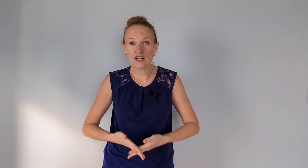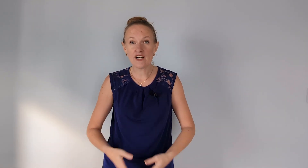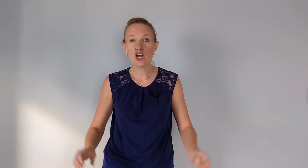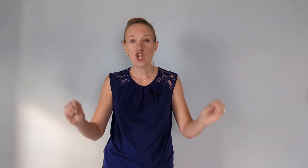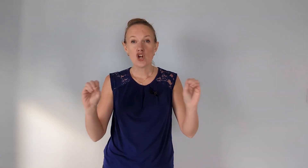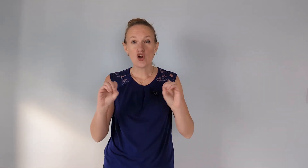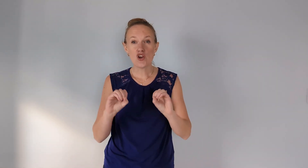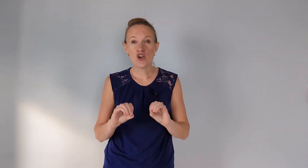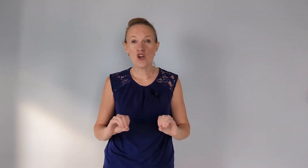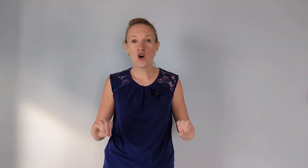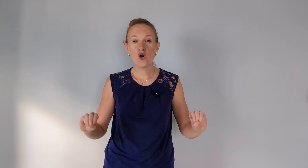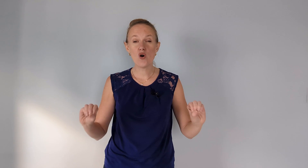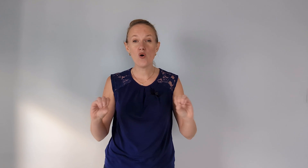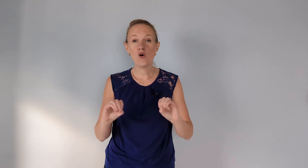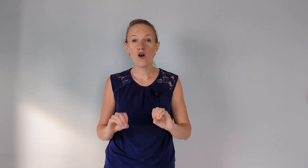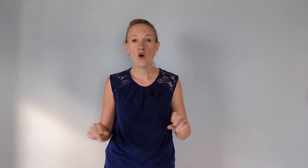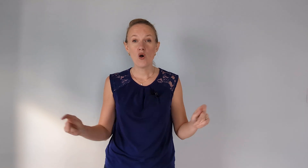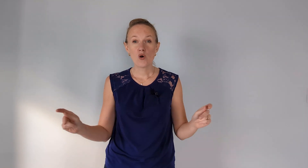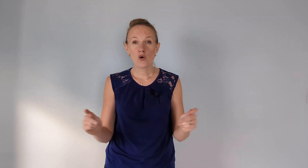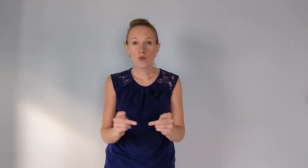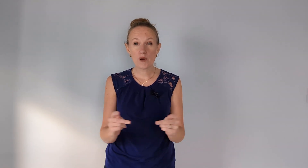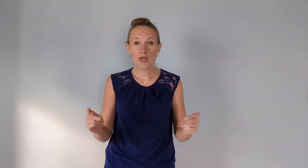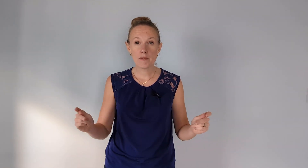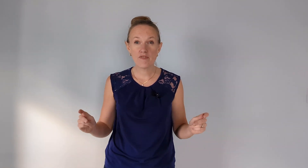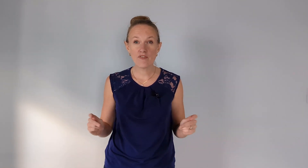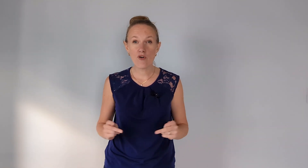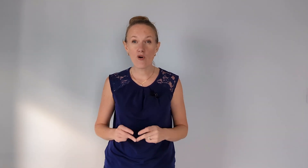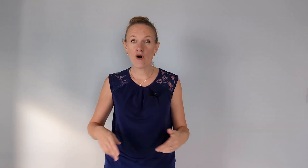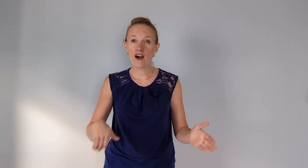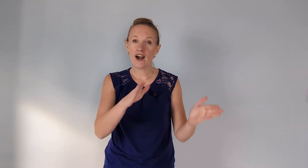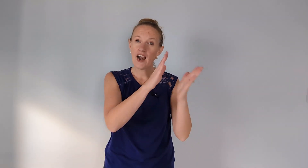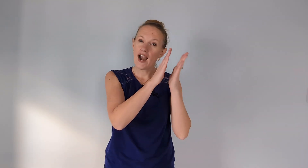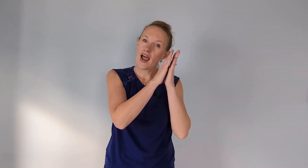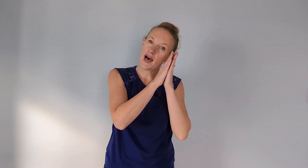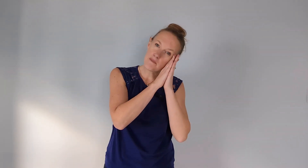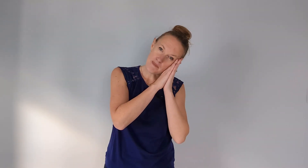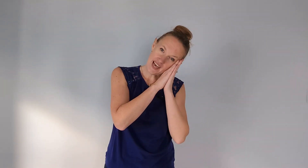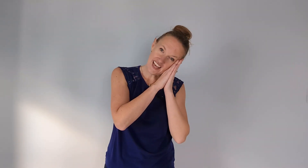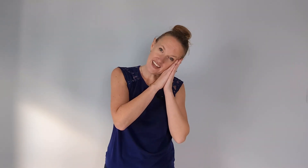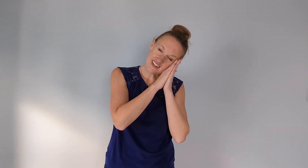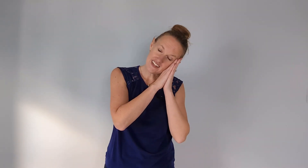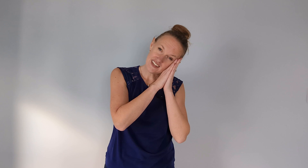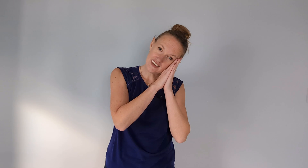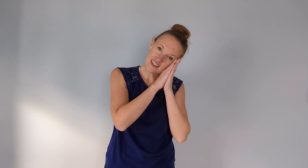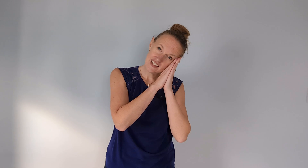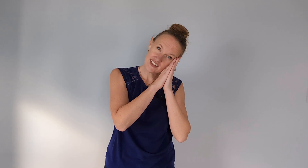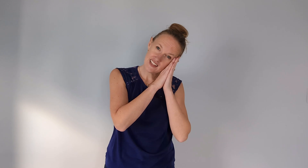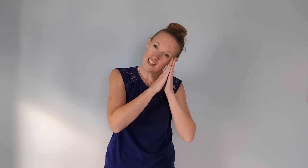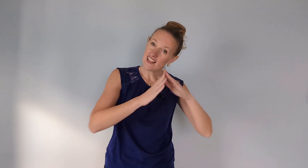manger, no crib for a bed.